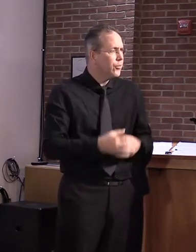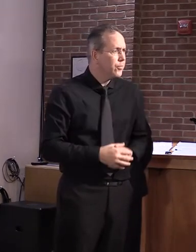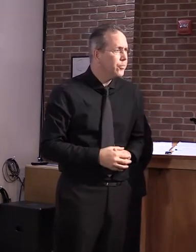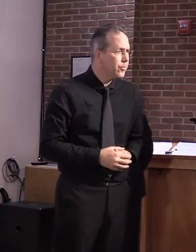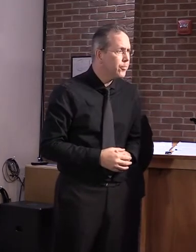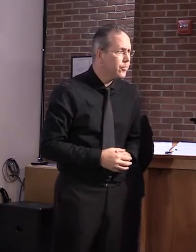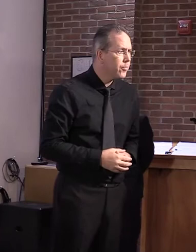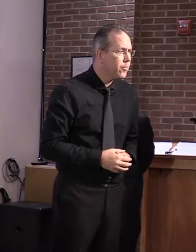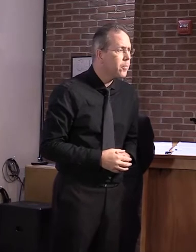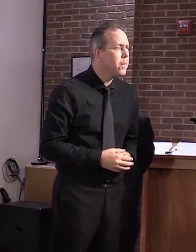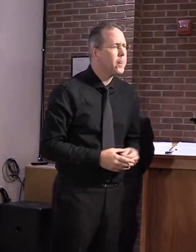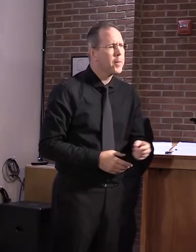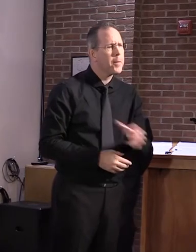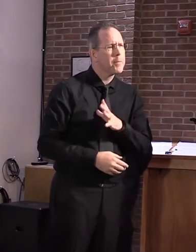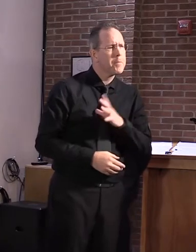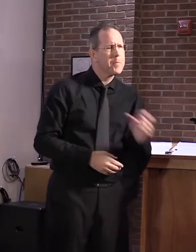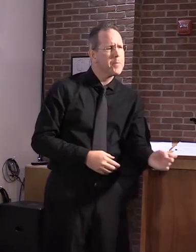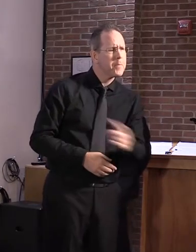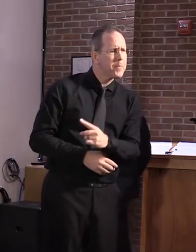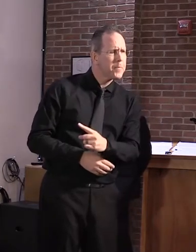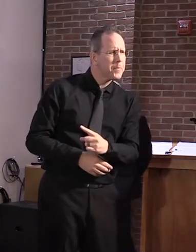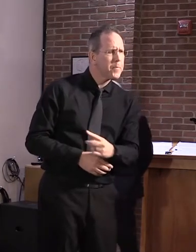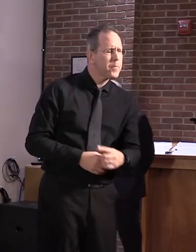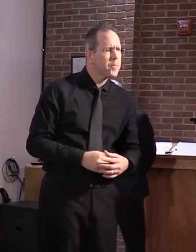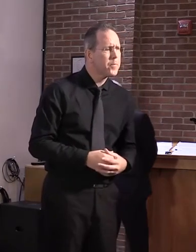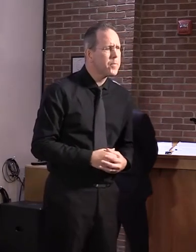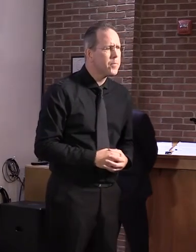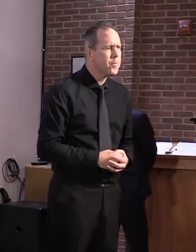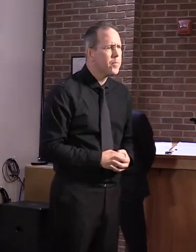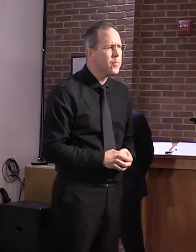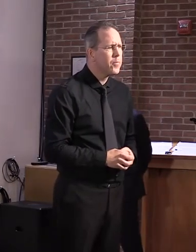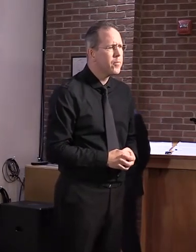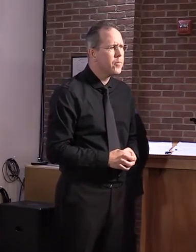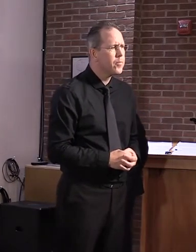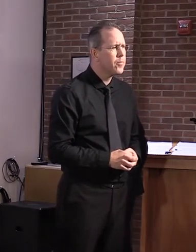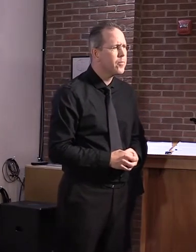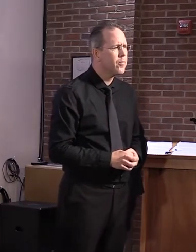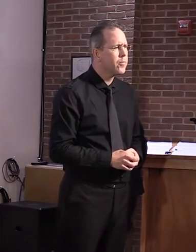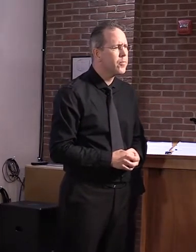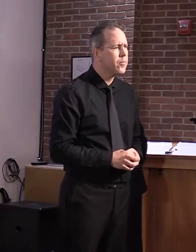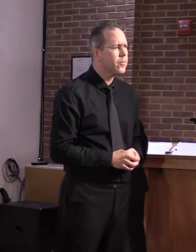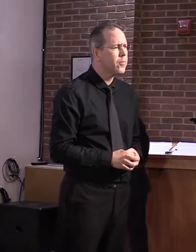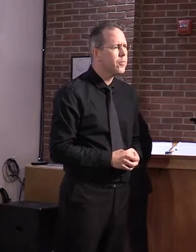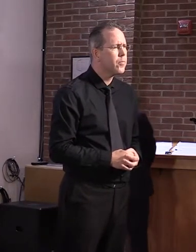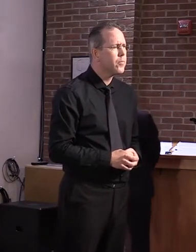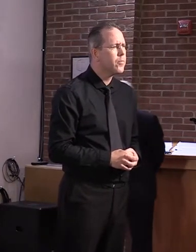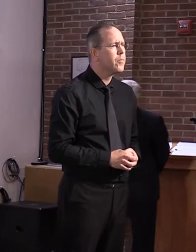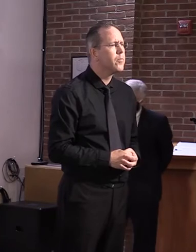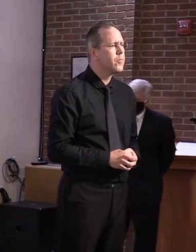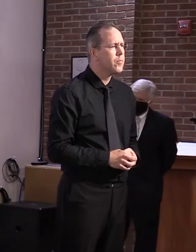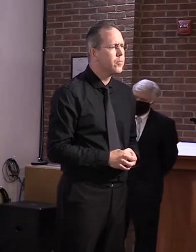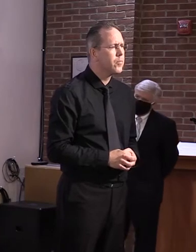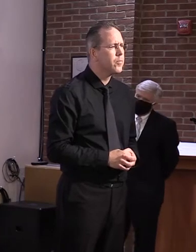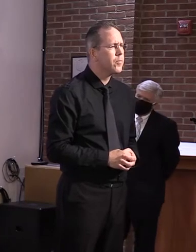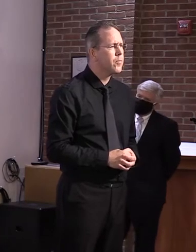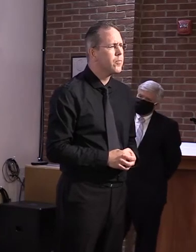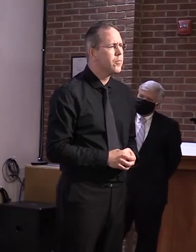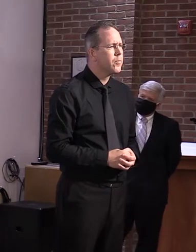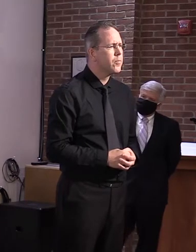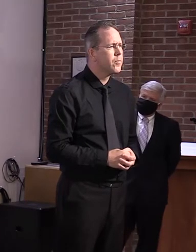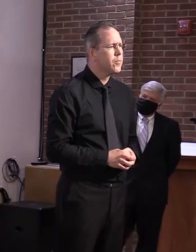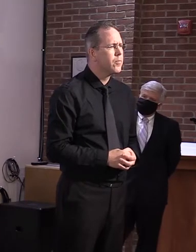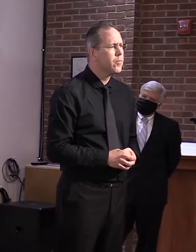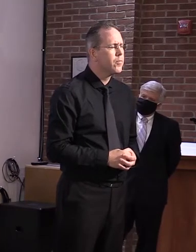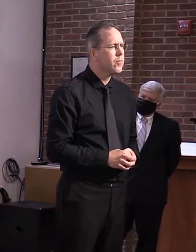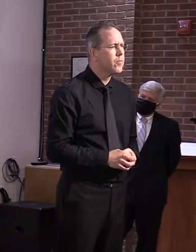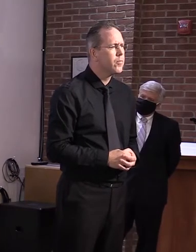doing to do their part for the community? You know, it is a group effort, but what specifically will you be making UVM do as the president? Well,